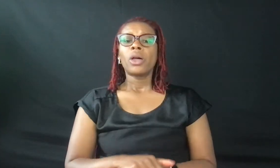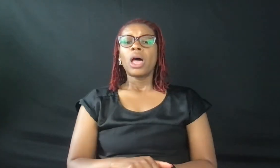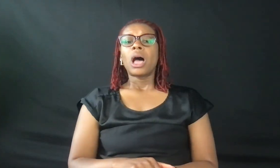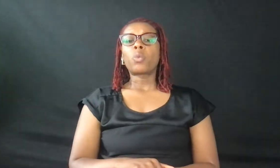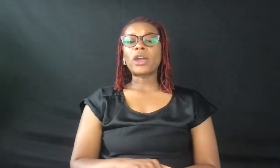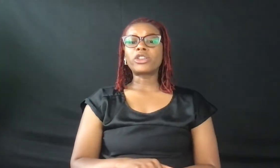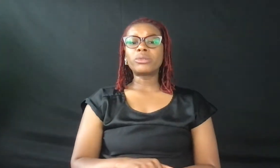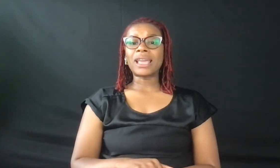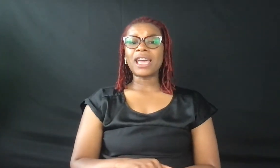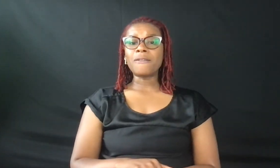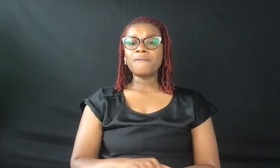Where do you live?